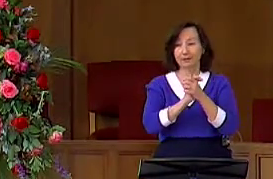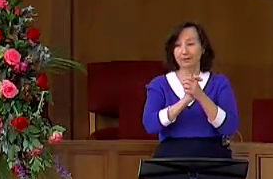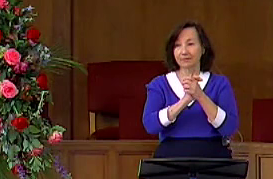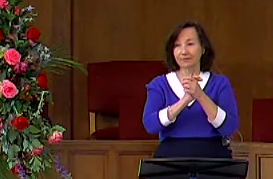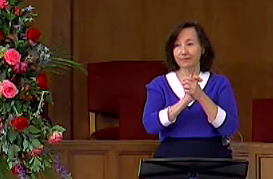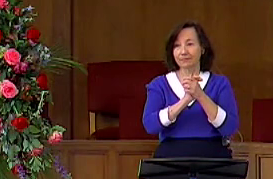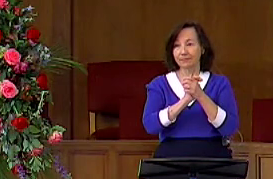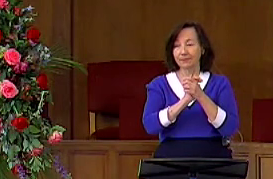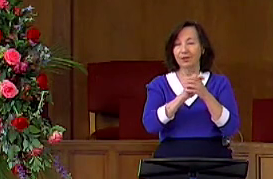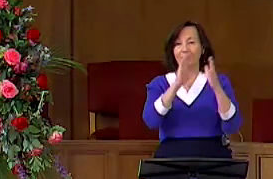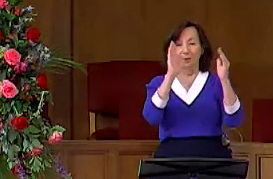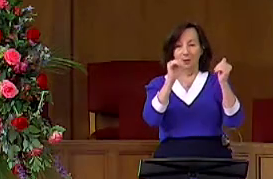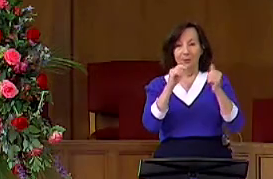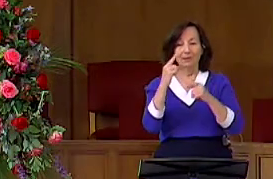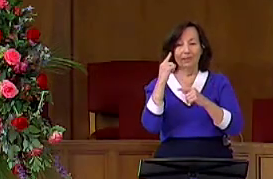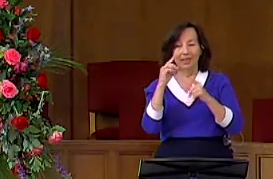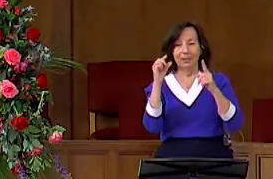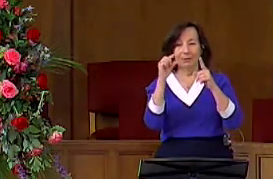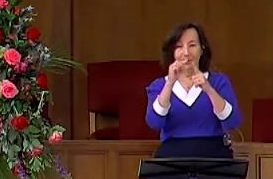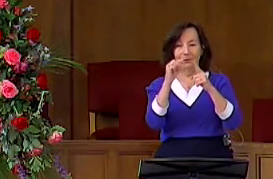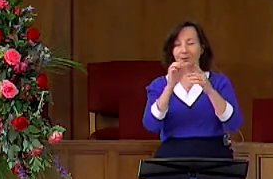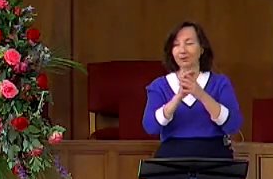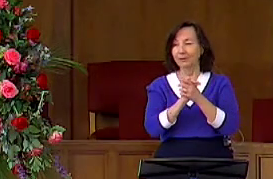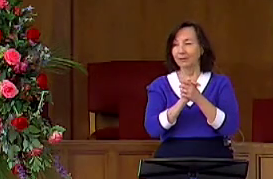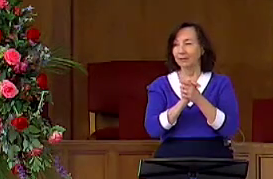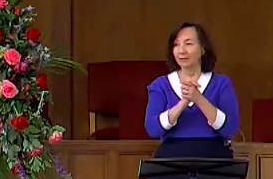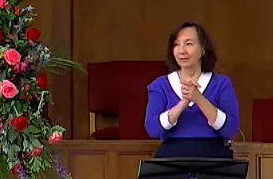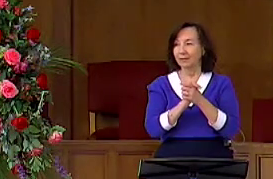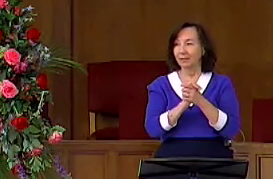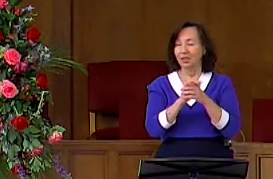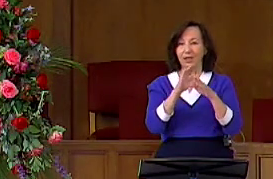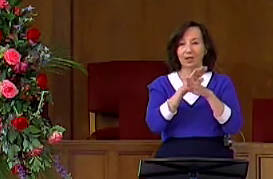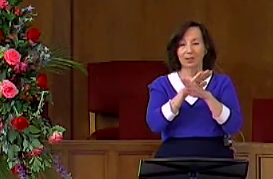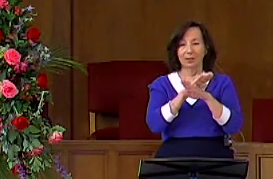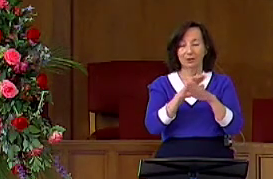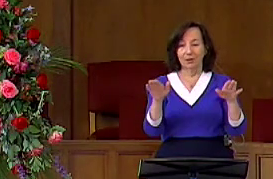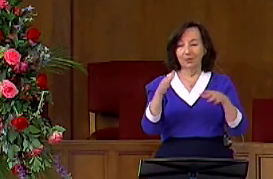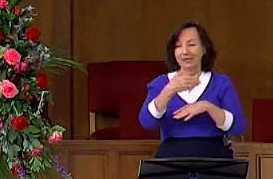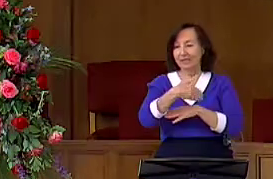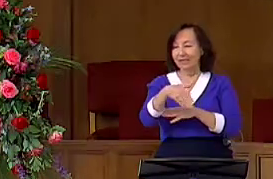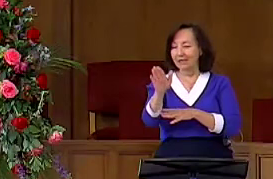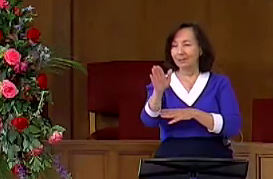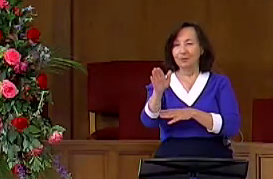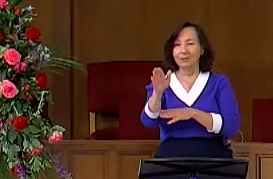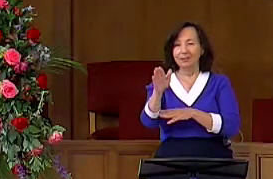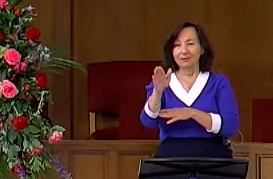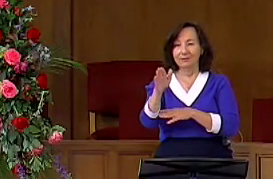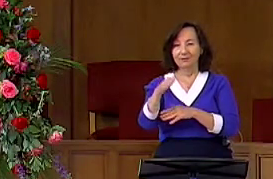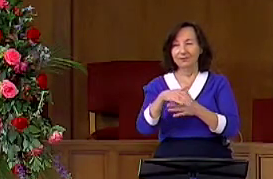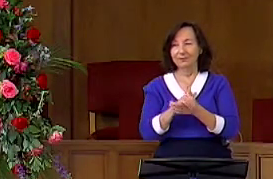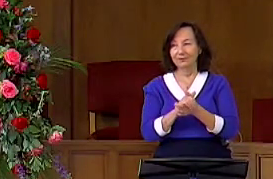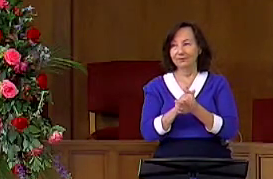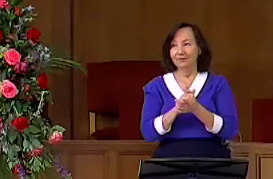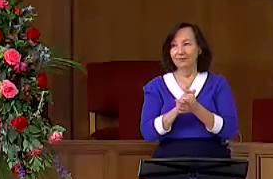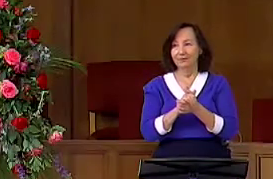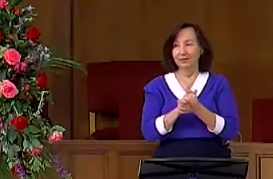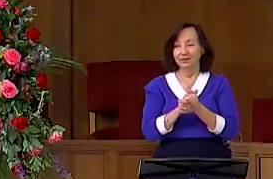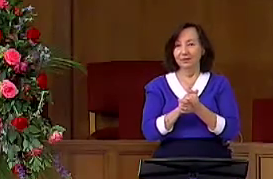You're hoping to hear the words, don't send them away. Rather, don't